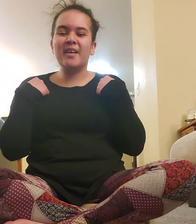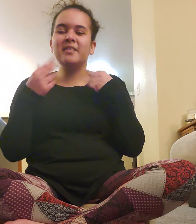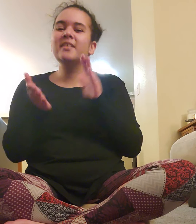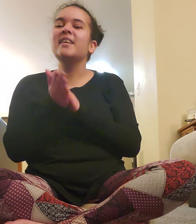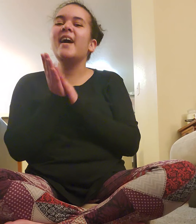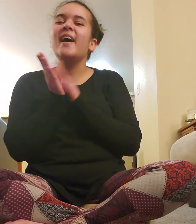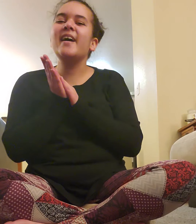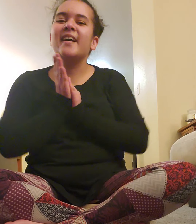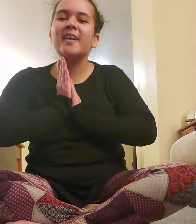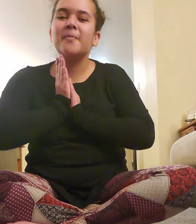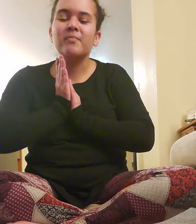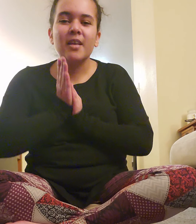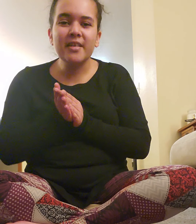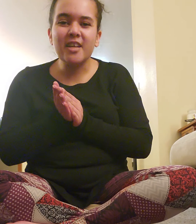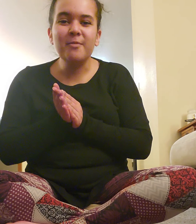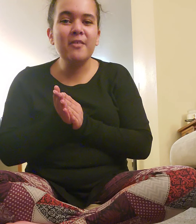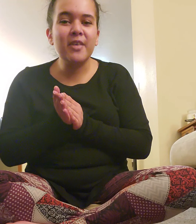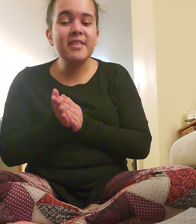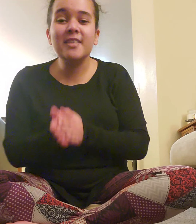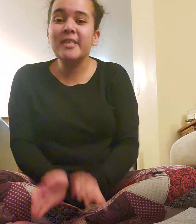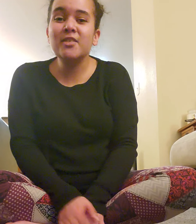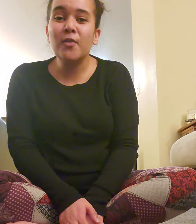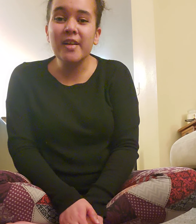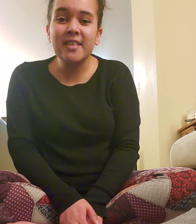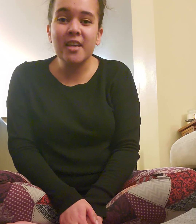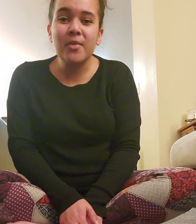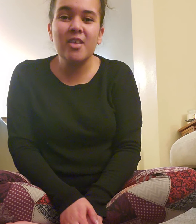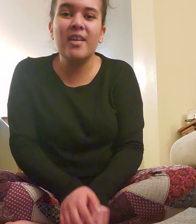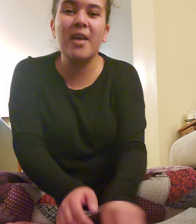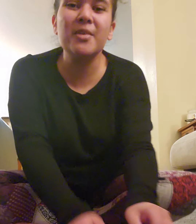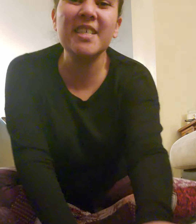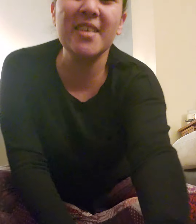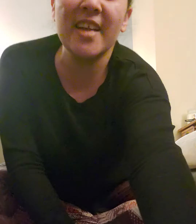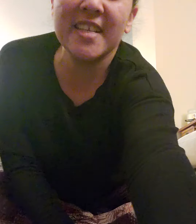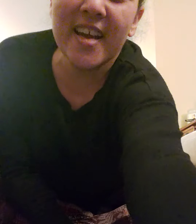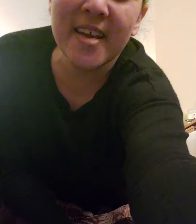Yay! Good job, my friends. It's been so fun singing with you, and I will see you next time.